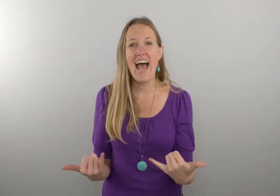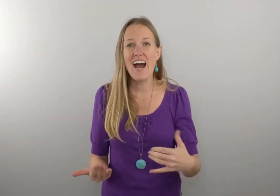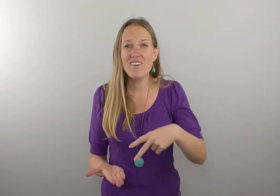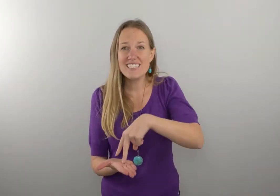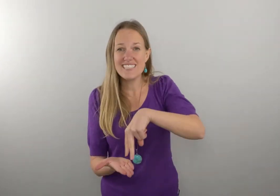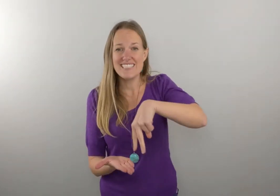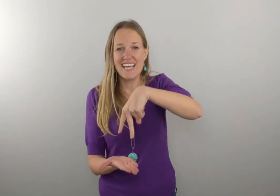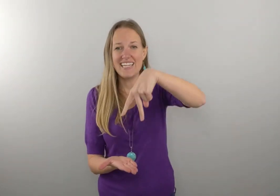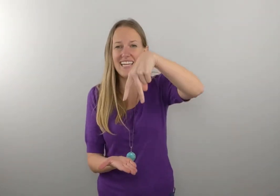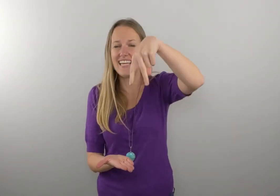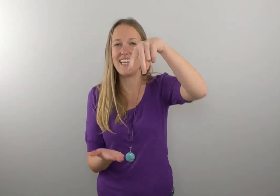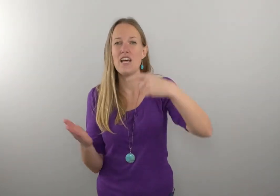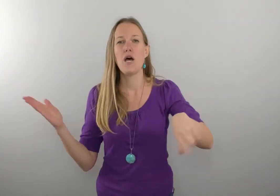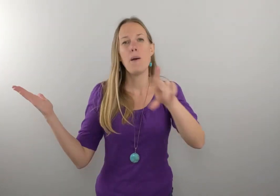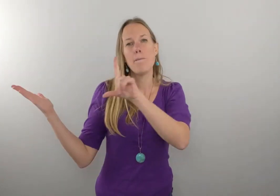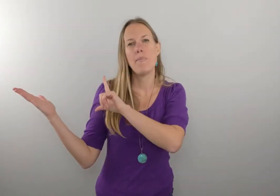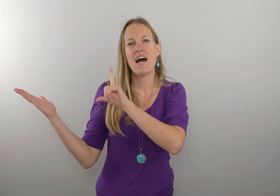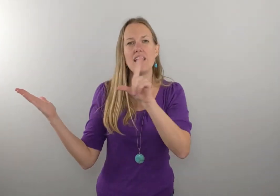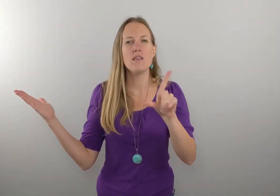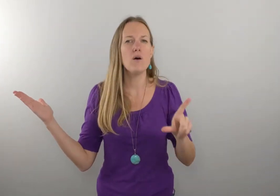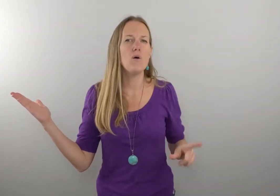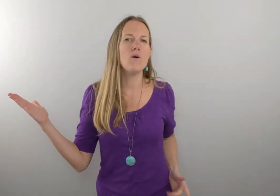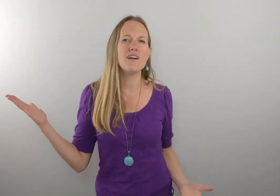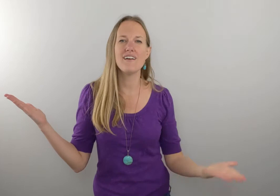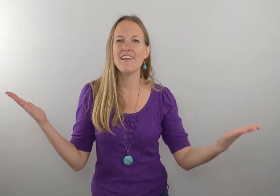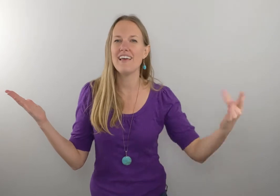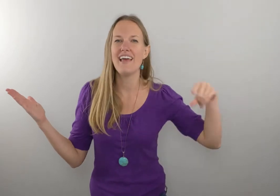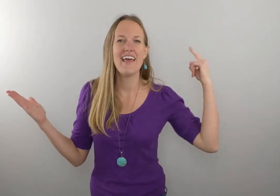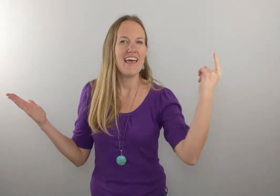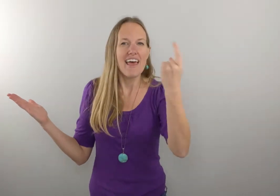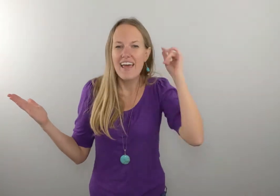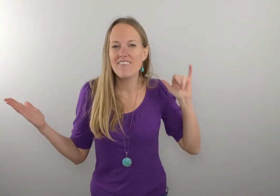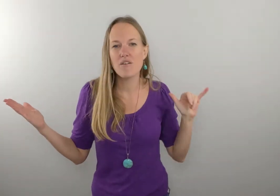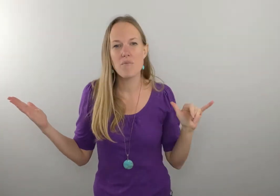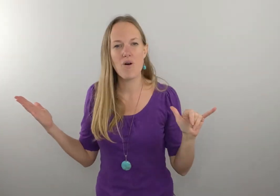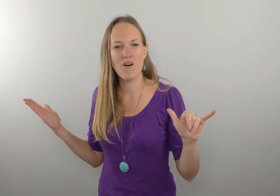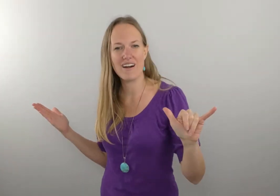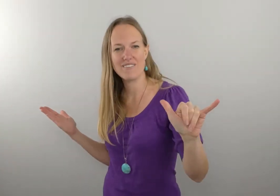Now is ascended my Lord evermore.